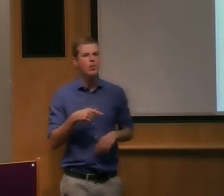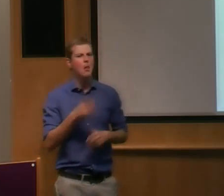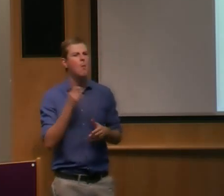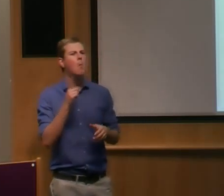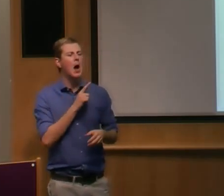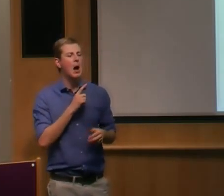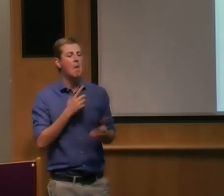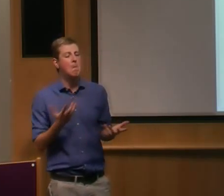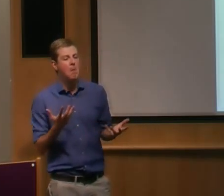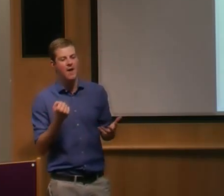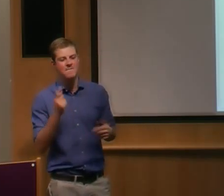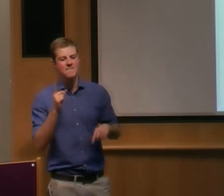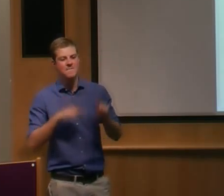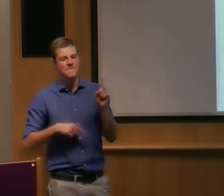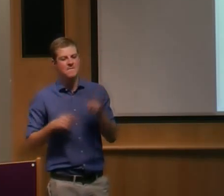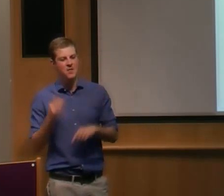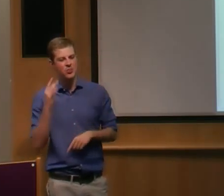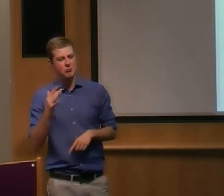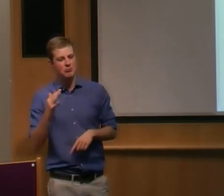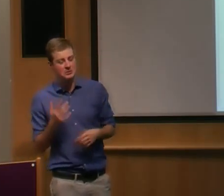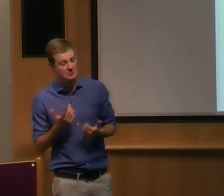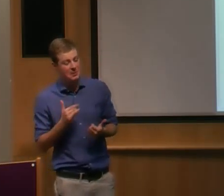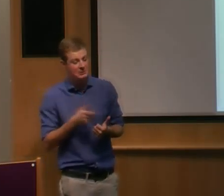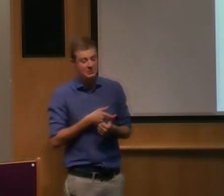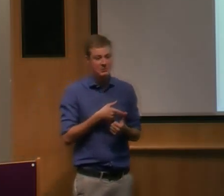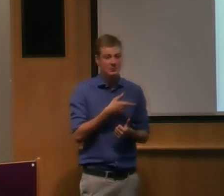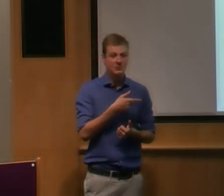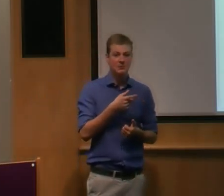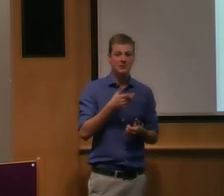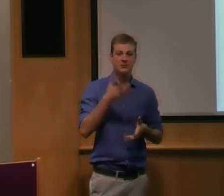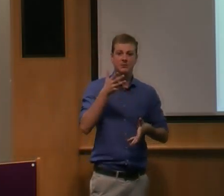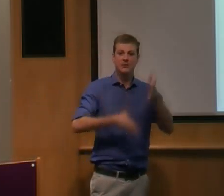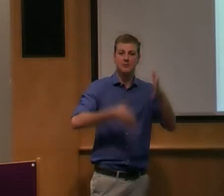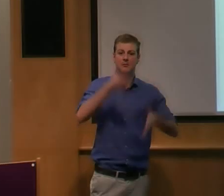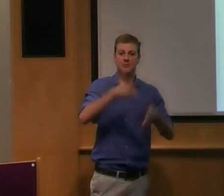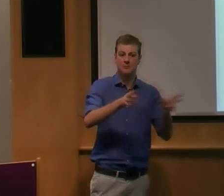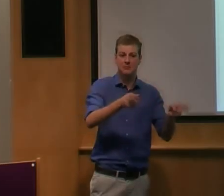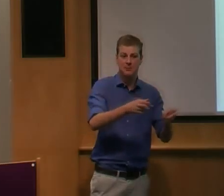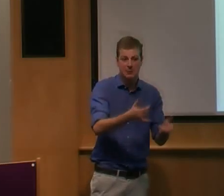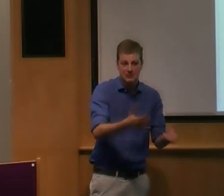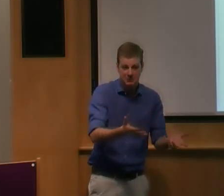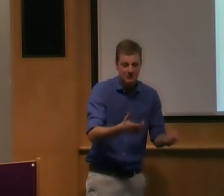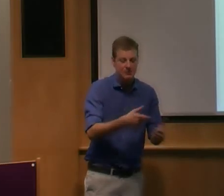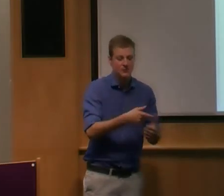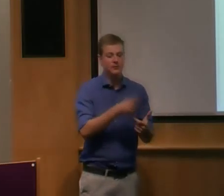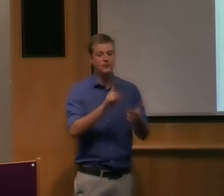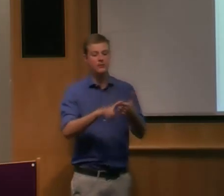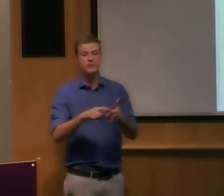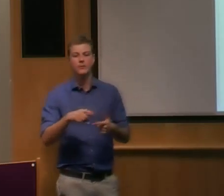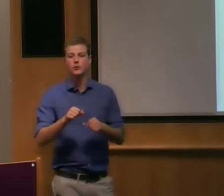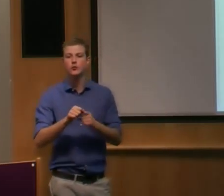shrinking. And the factors for shrinking are different theories that people can give. There are less sign language